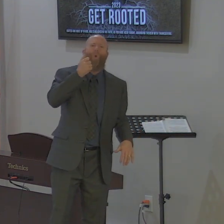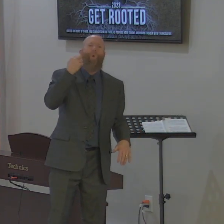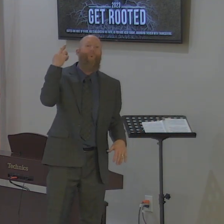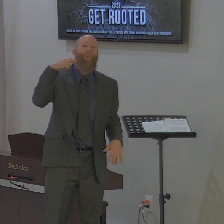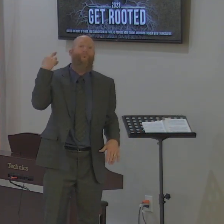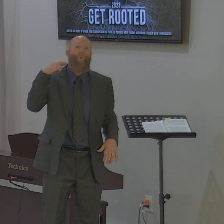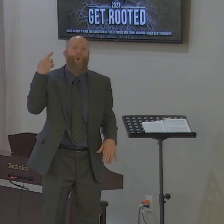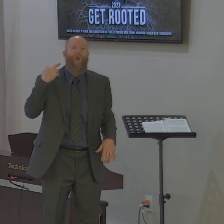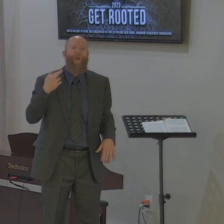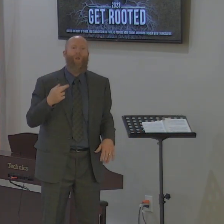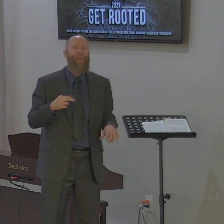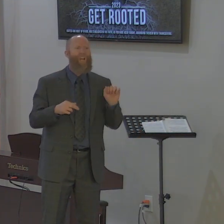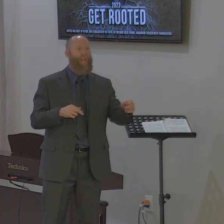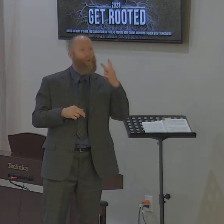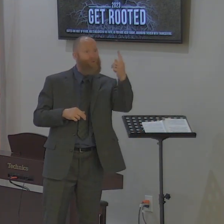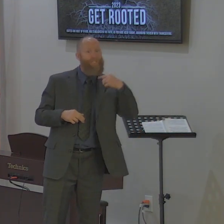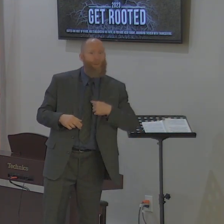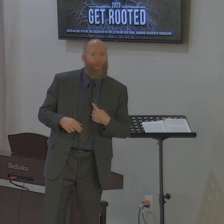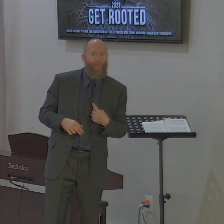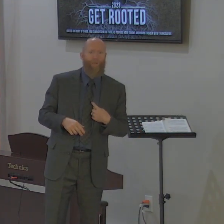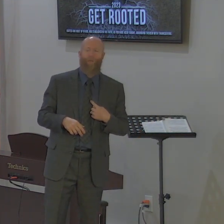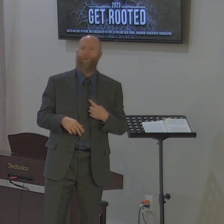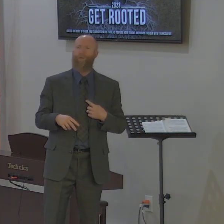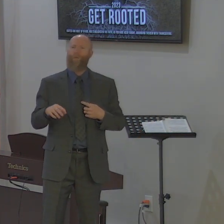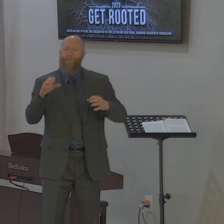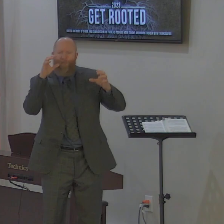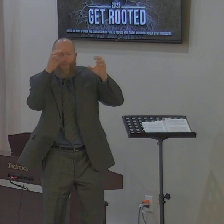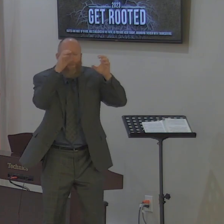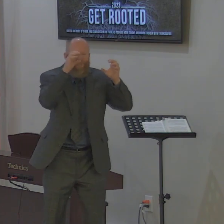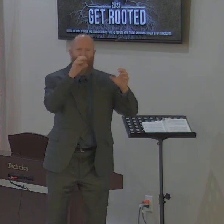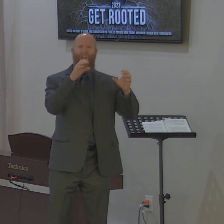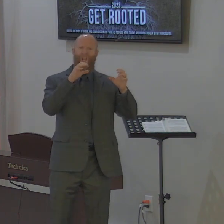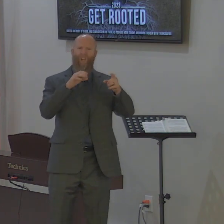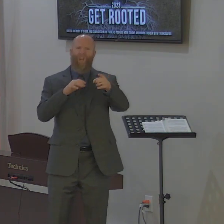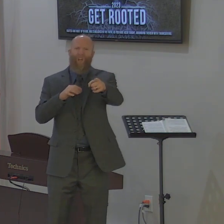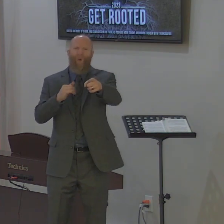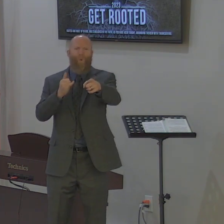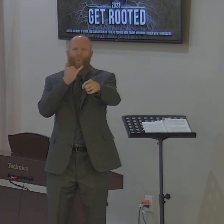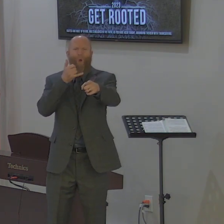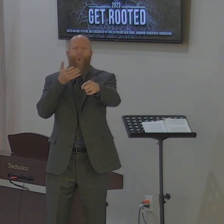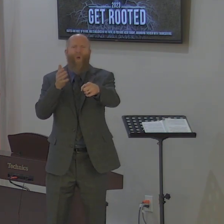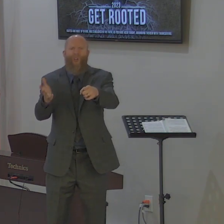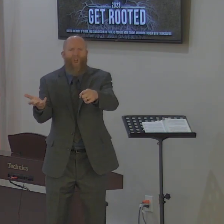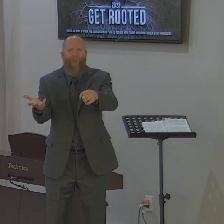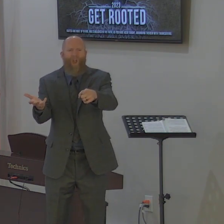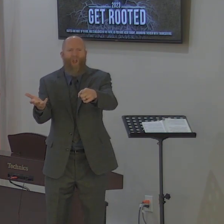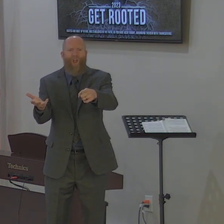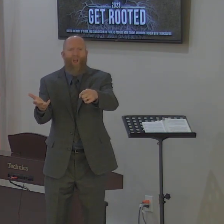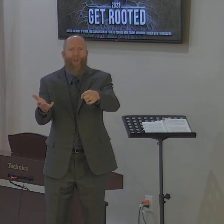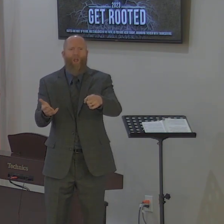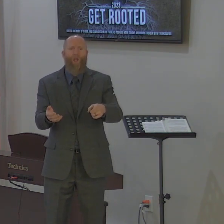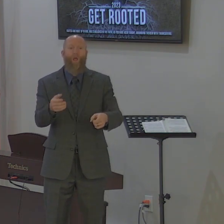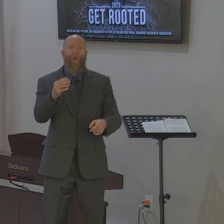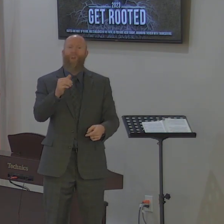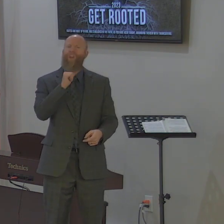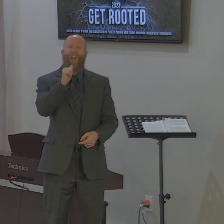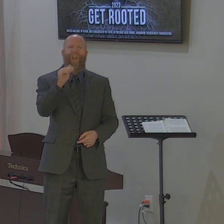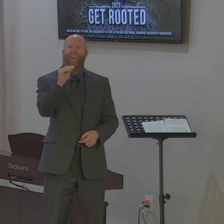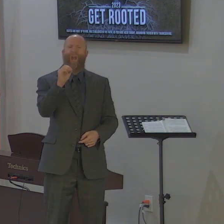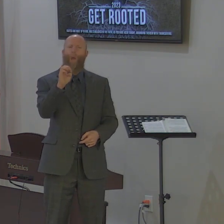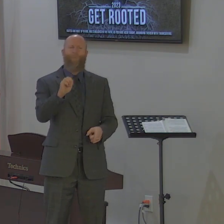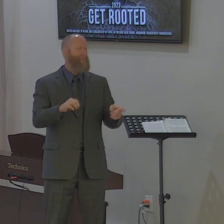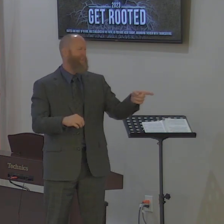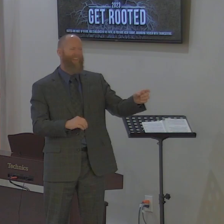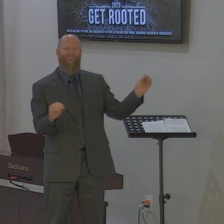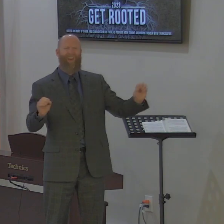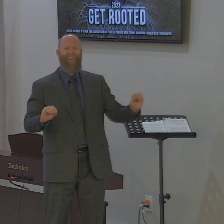him a while. Whoa, there you are, what are you doing? You went the wrong direction. I said, well, is there a moose here? No, no, you might as well come back. There was